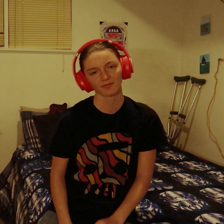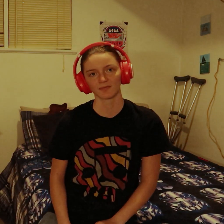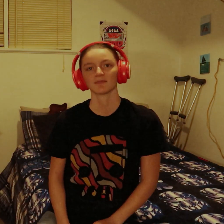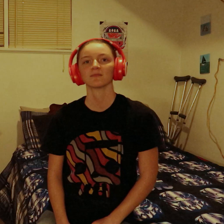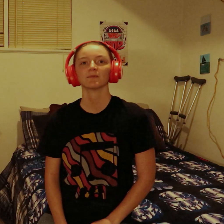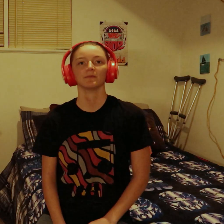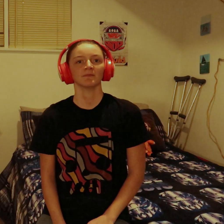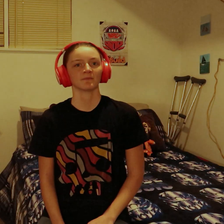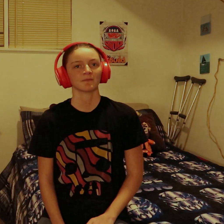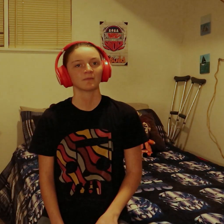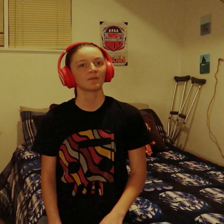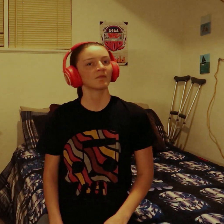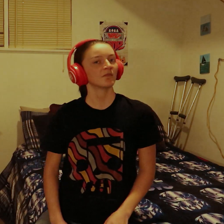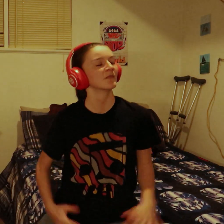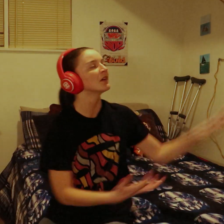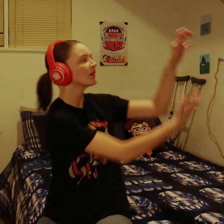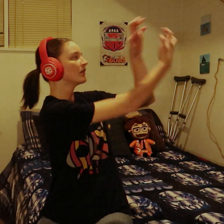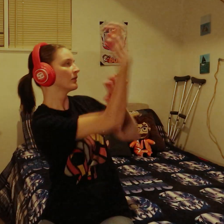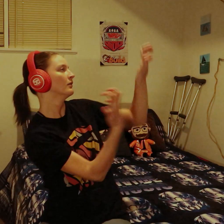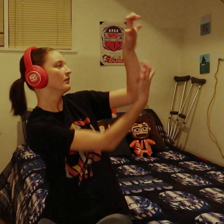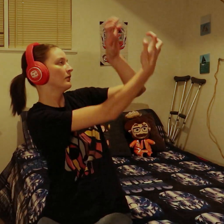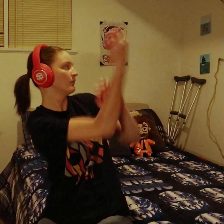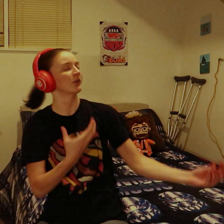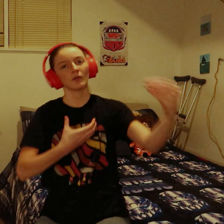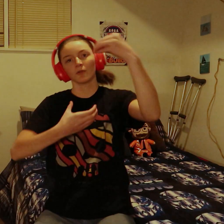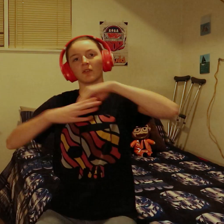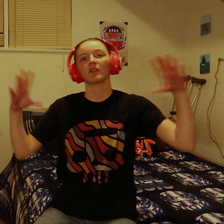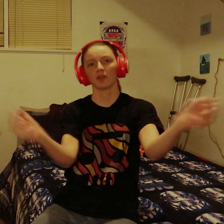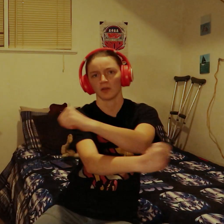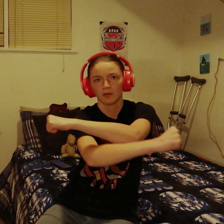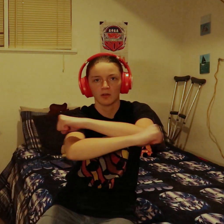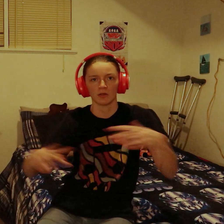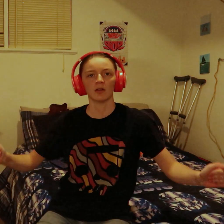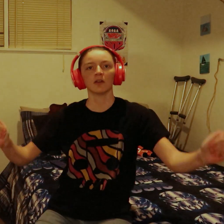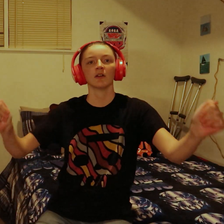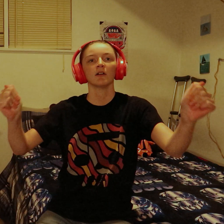mark. It's the Olympus within me, I'm